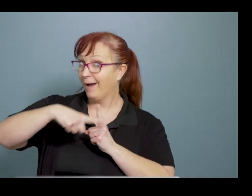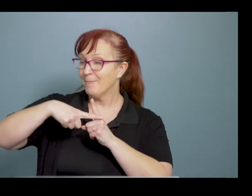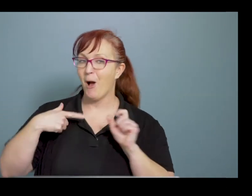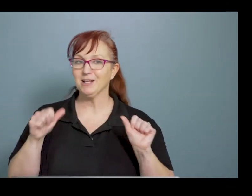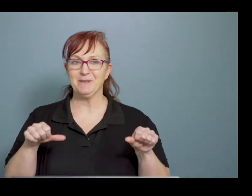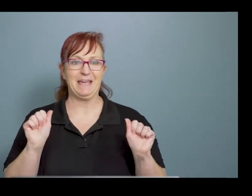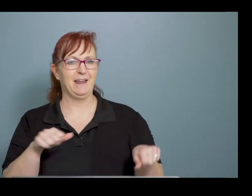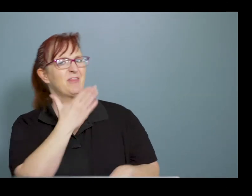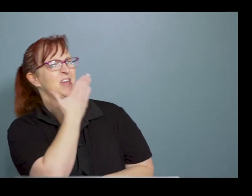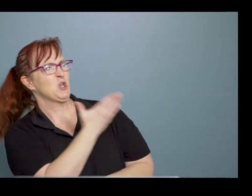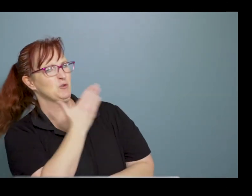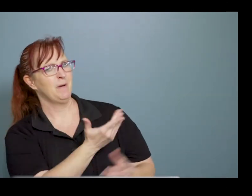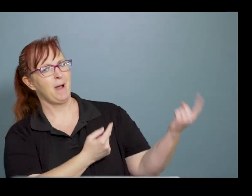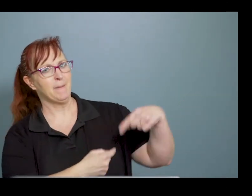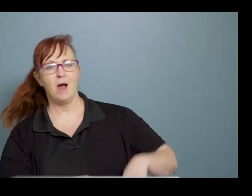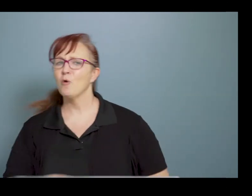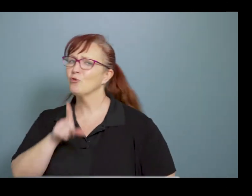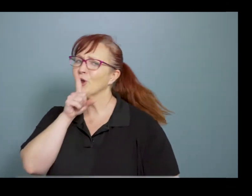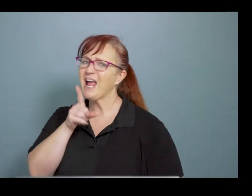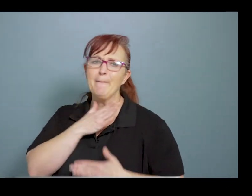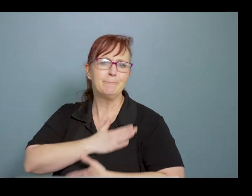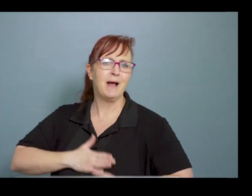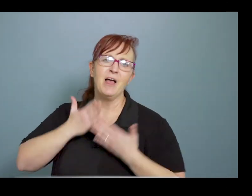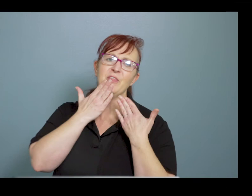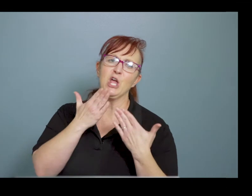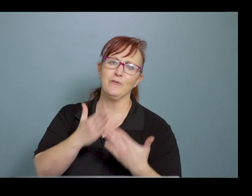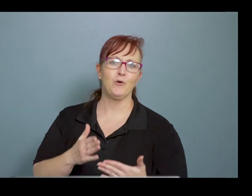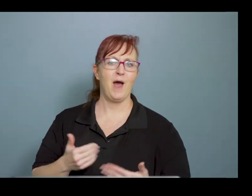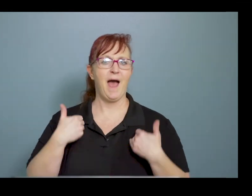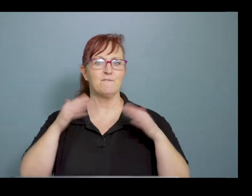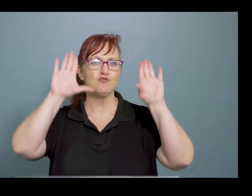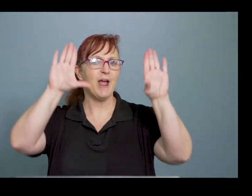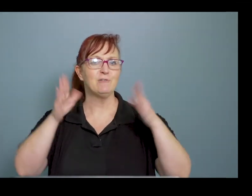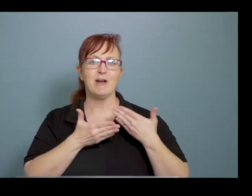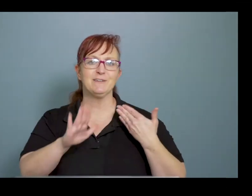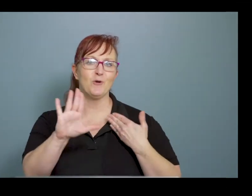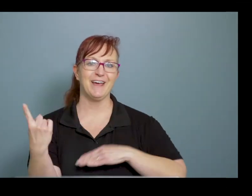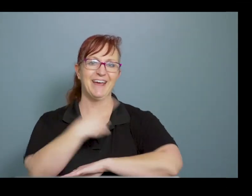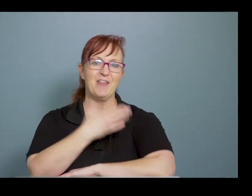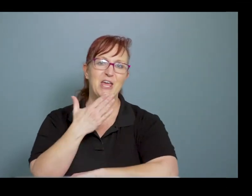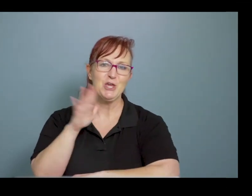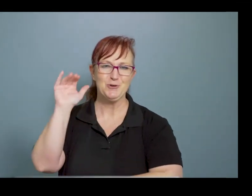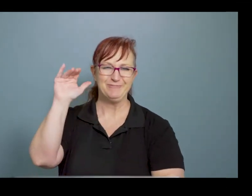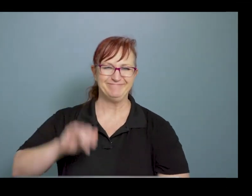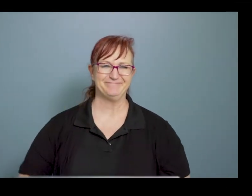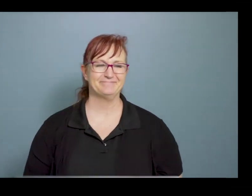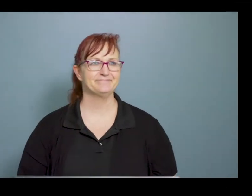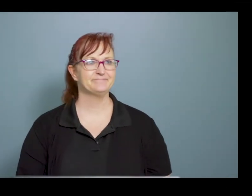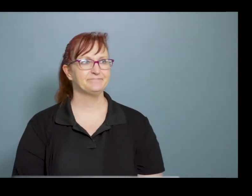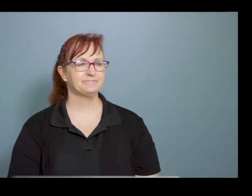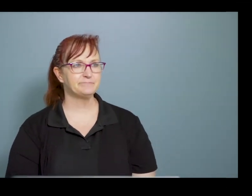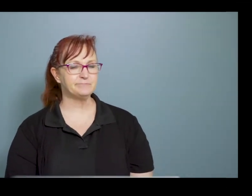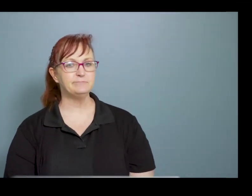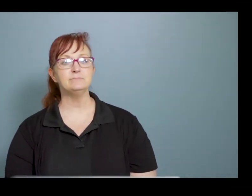possibly can during this. Much appreciated. Thank you. My pleasure. Thank you so much for having me. Y'all have a great rest of your day. Thank you. Amelia